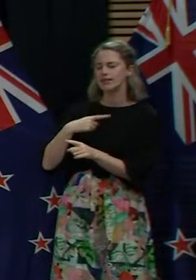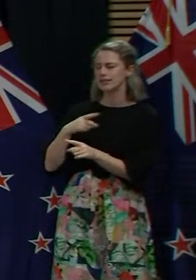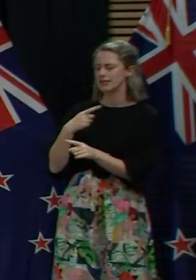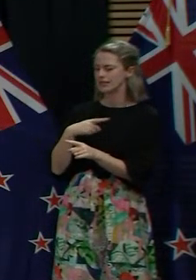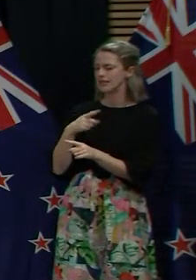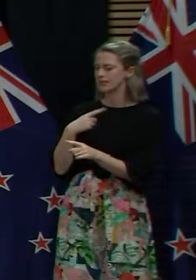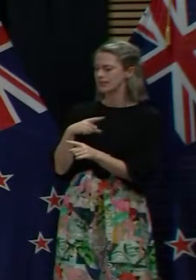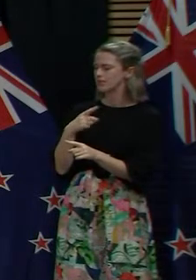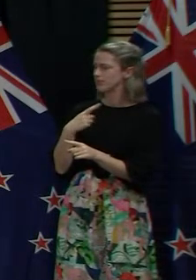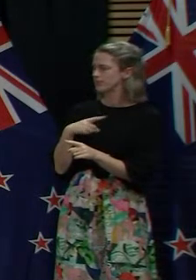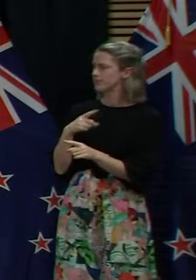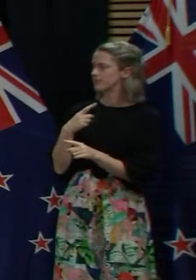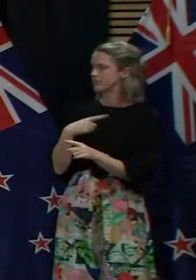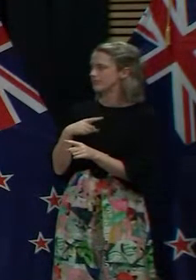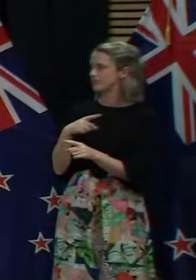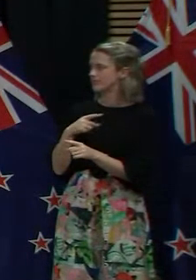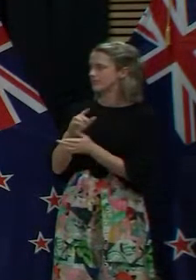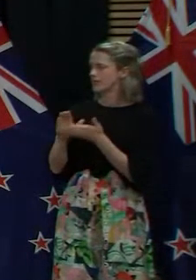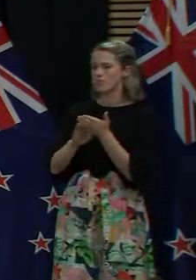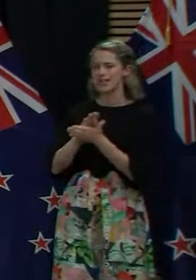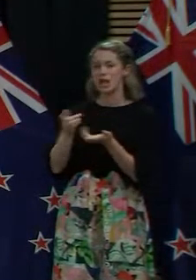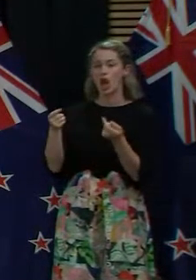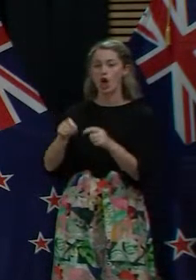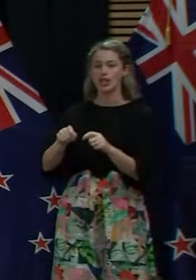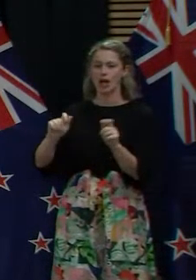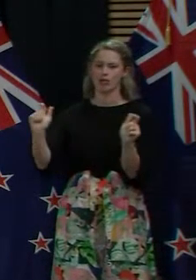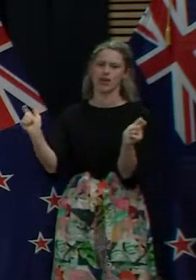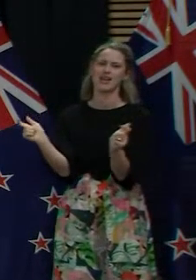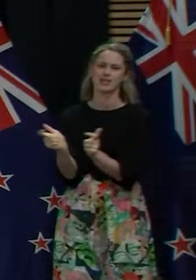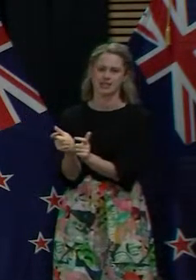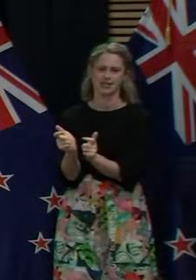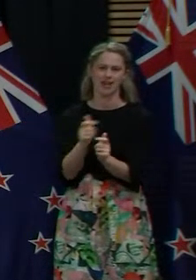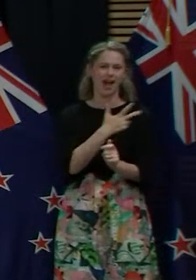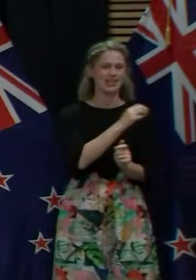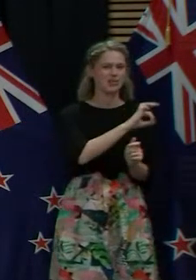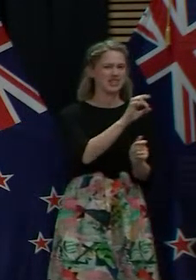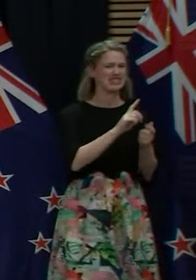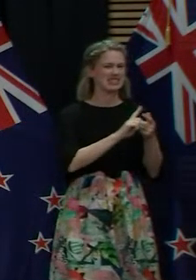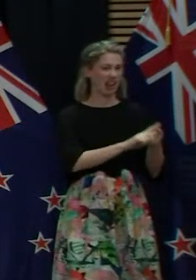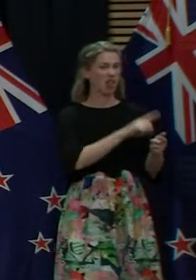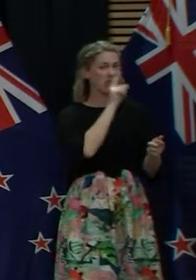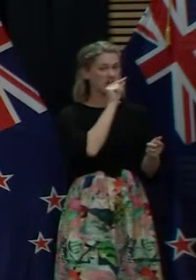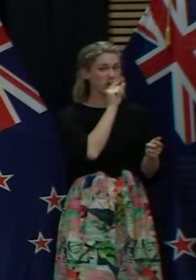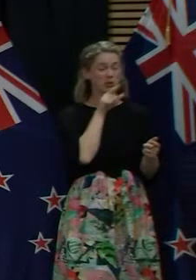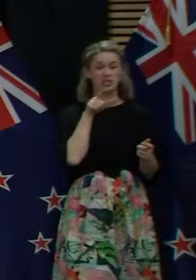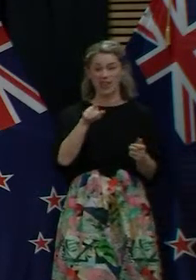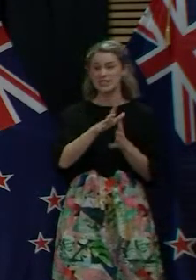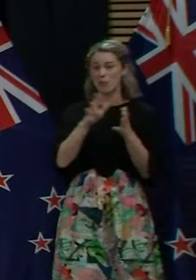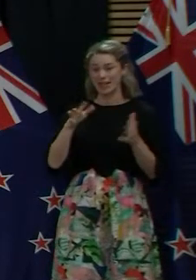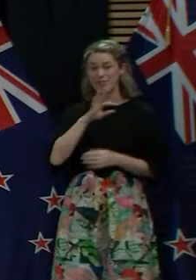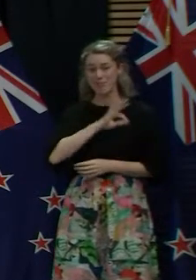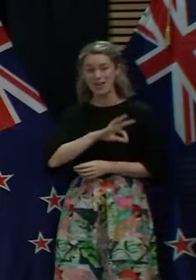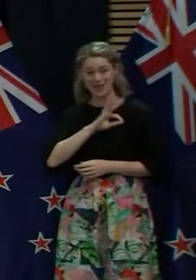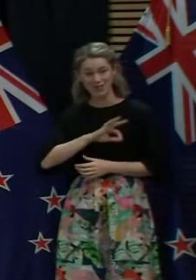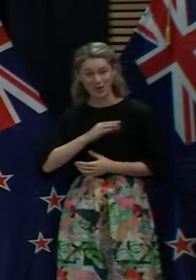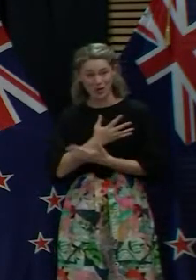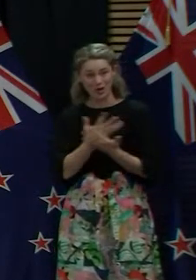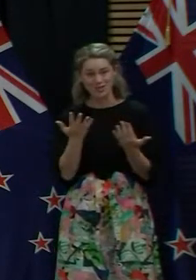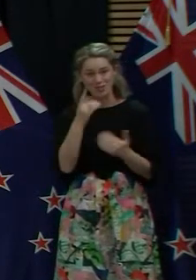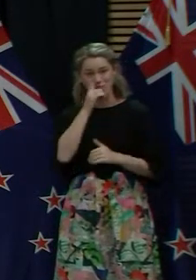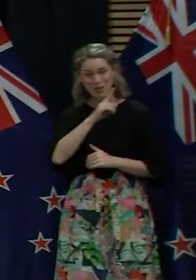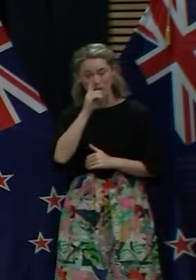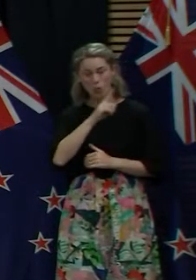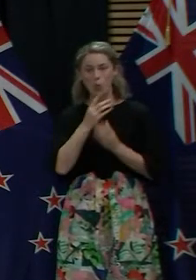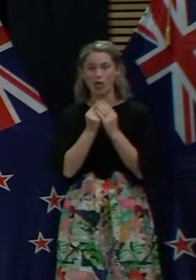the far lower need to use lockdowns. I mean, so if you like, that's a big carrot for many people